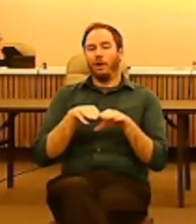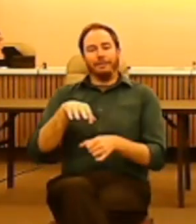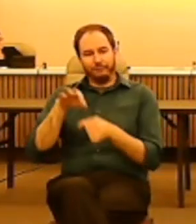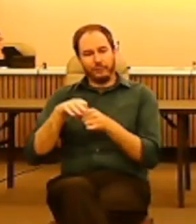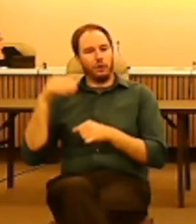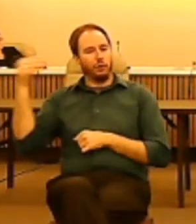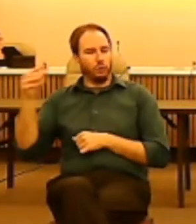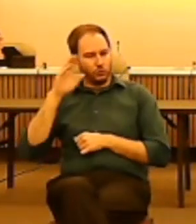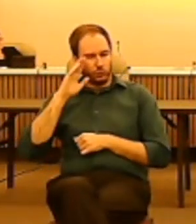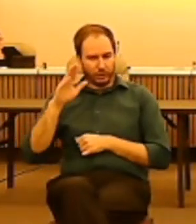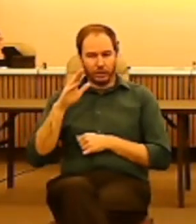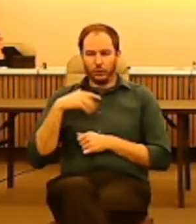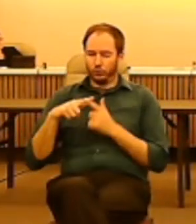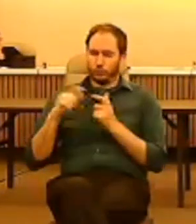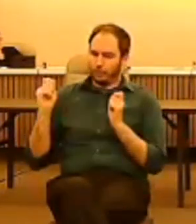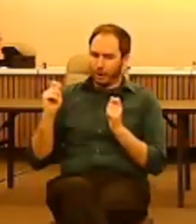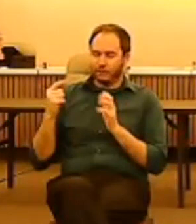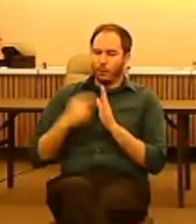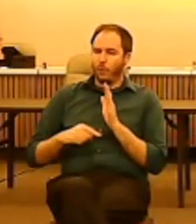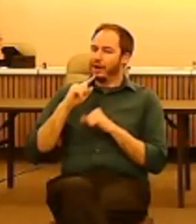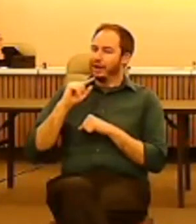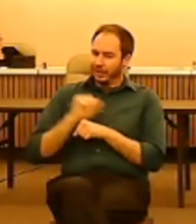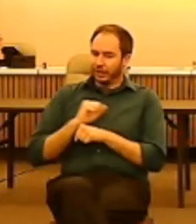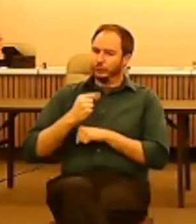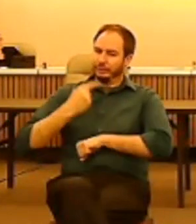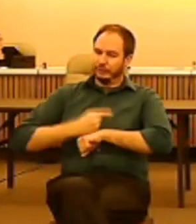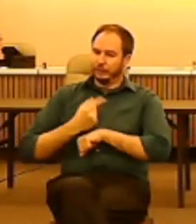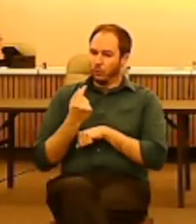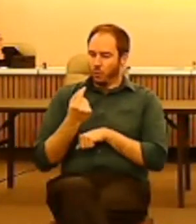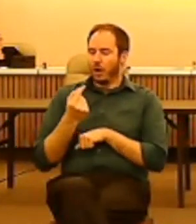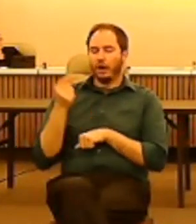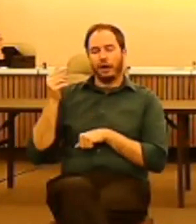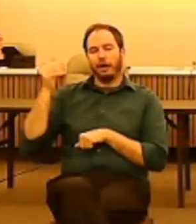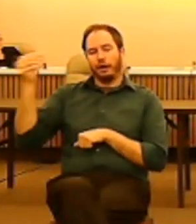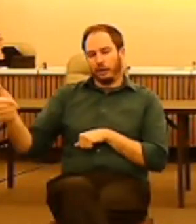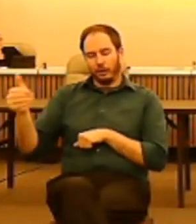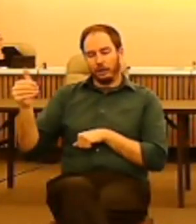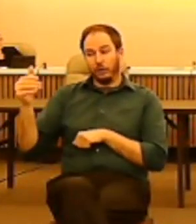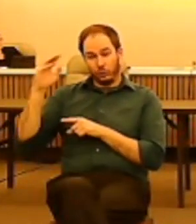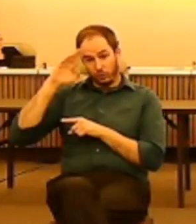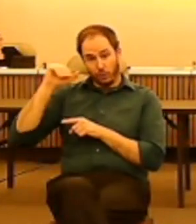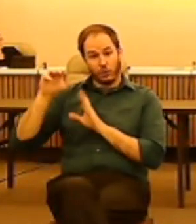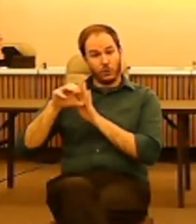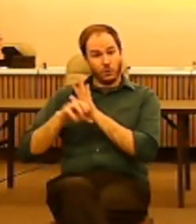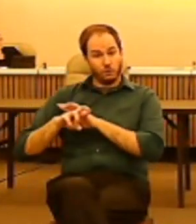to modify I want to set that date for when the new code takes effect,